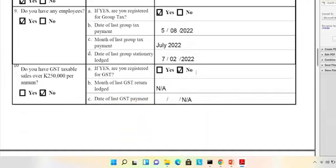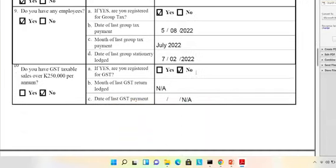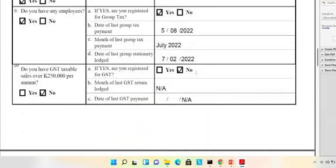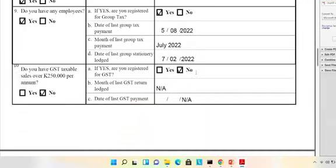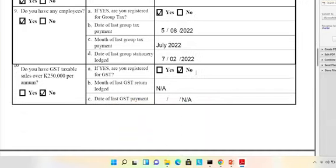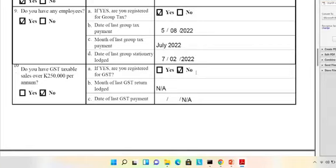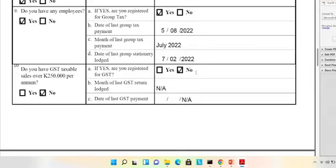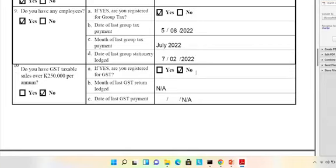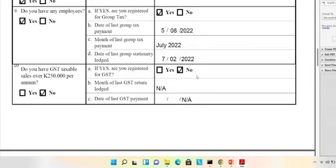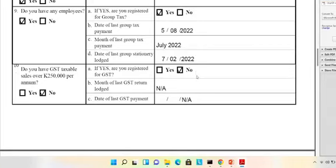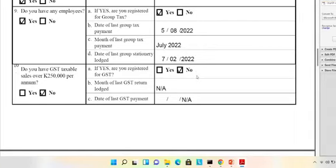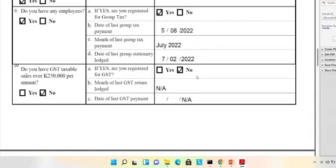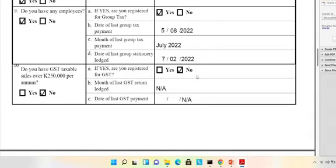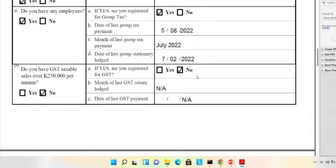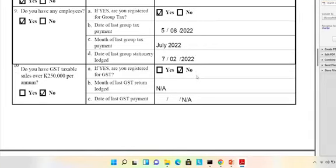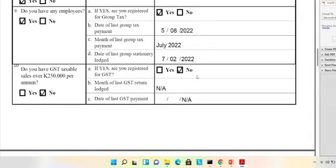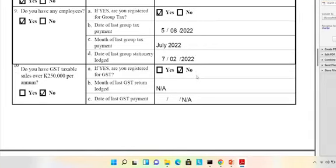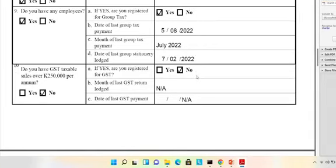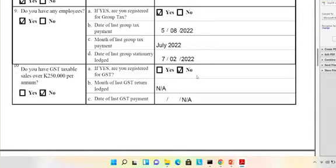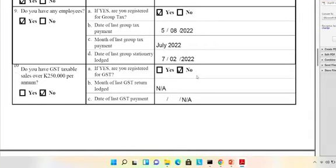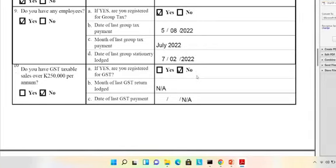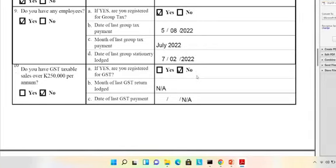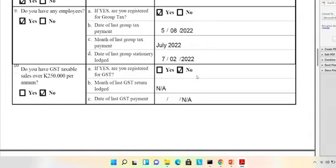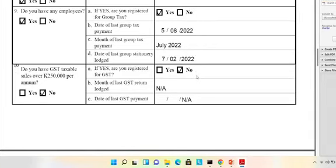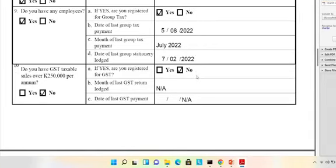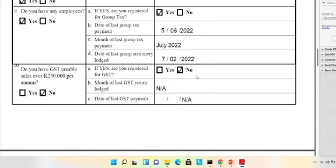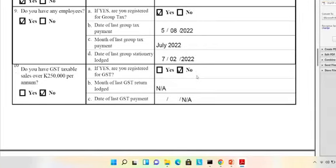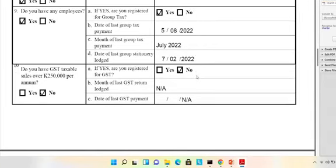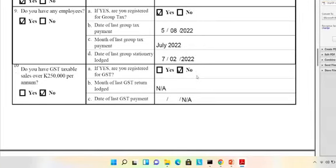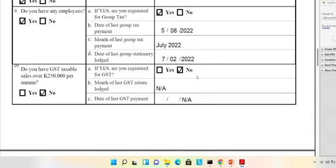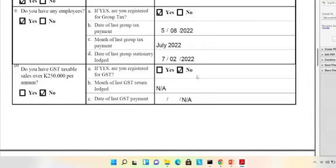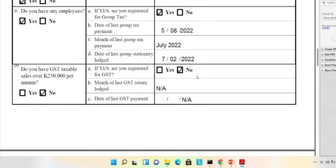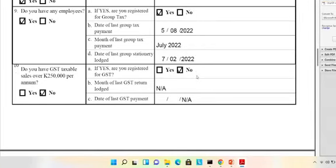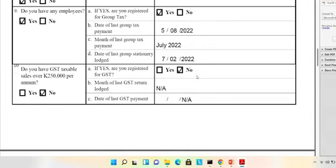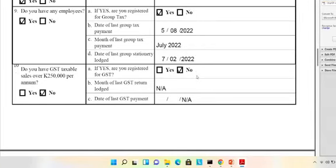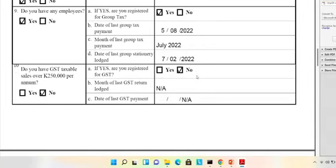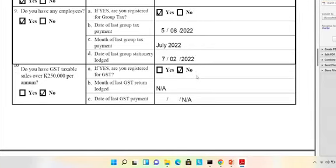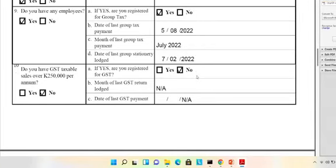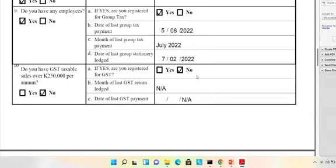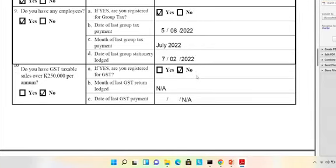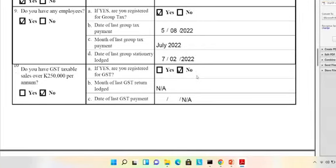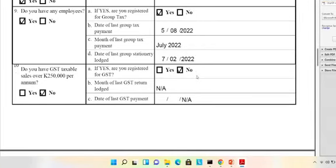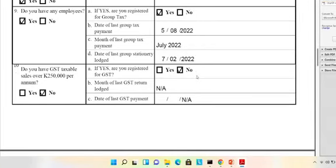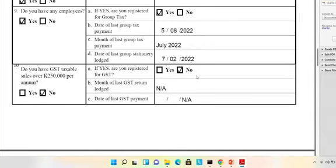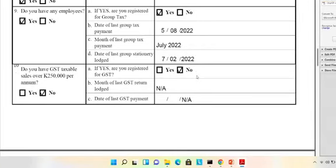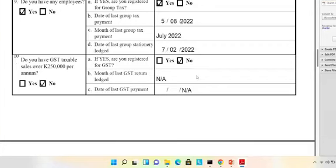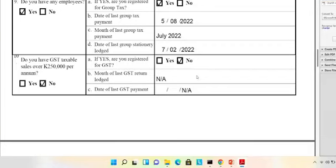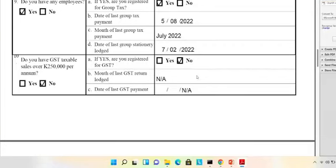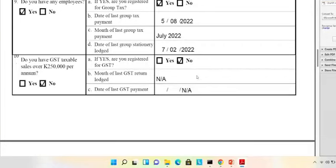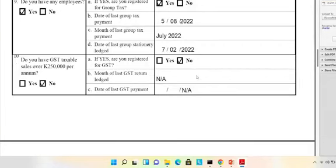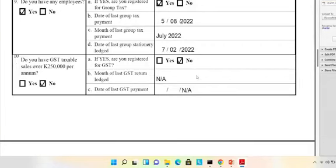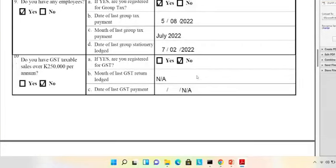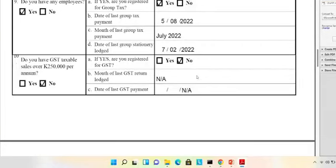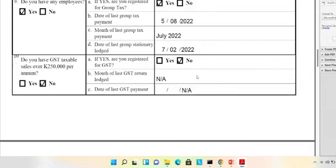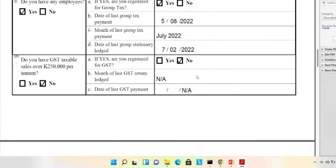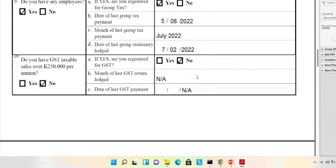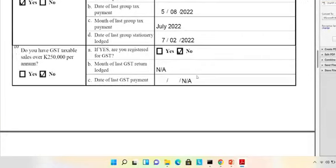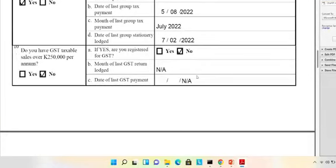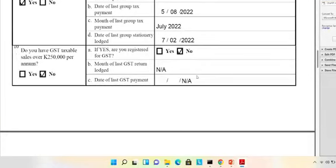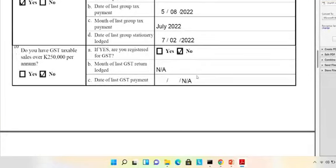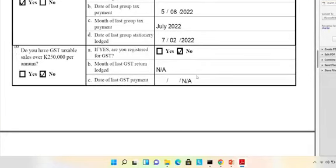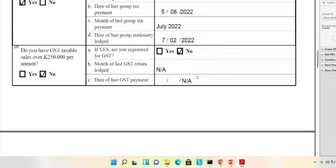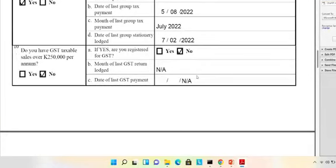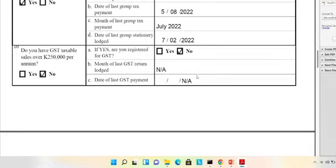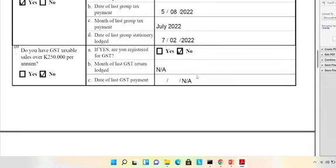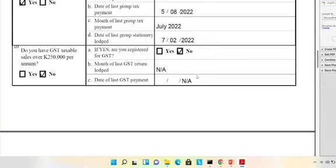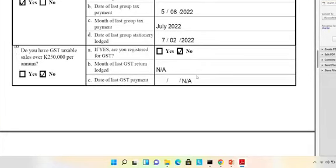no. And then if you are registered, when was the last group tax payment? Okay,